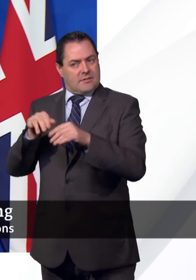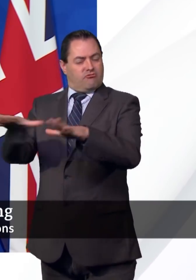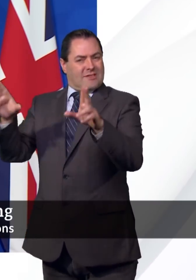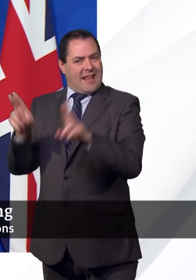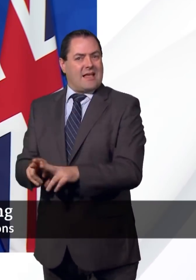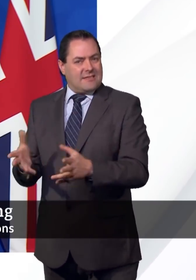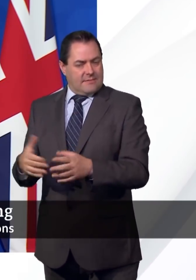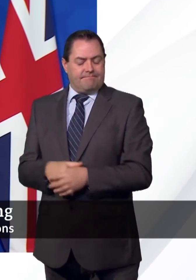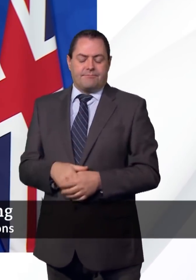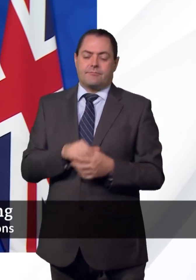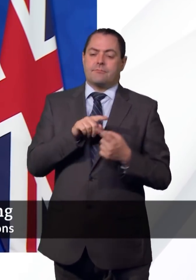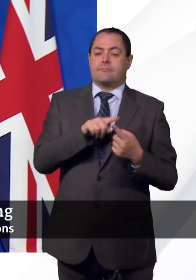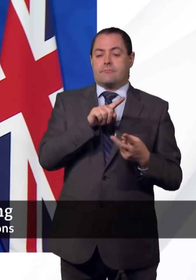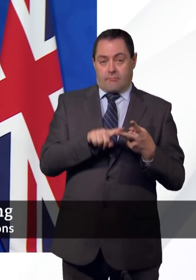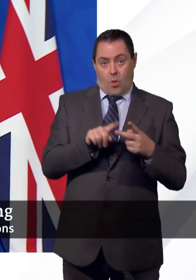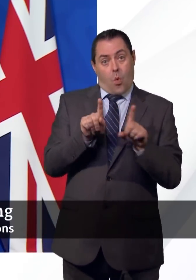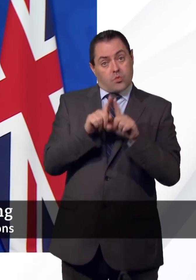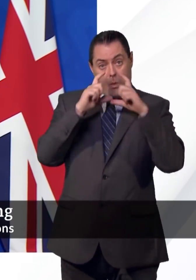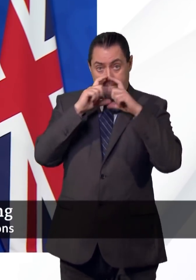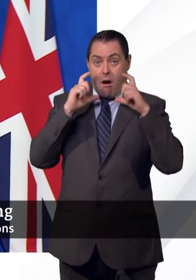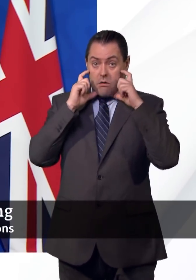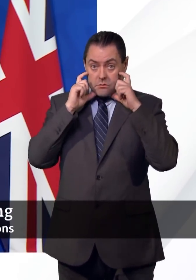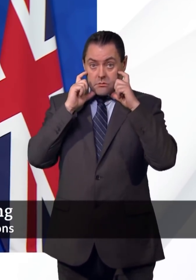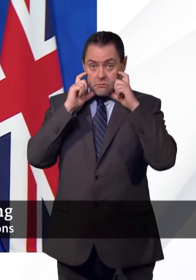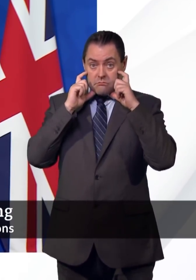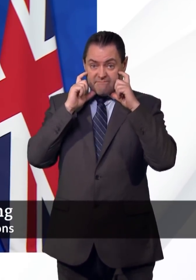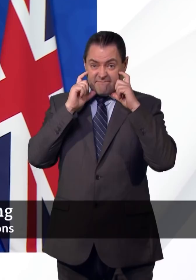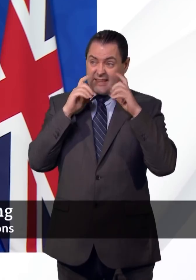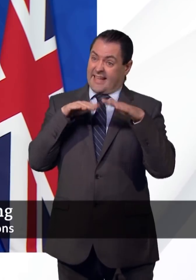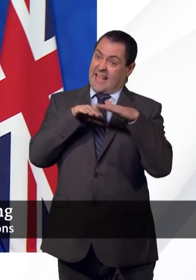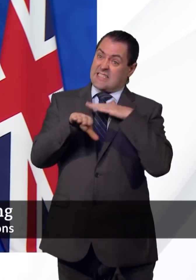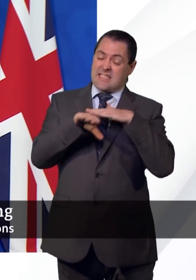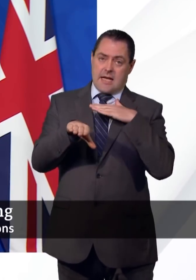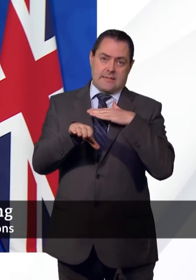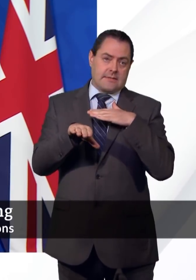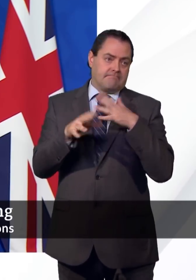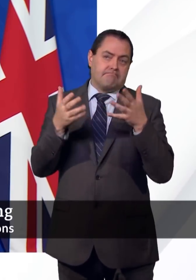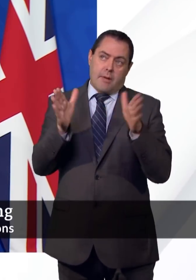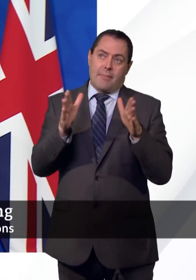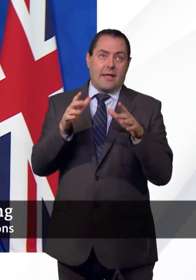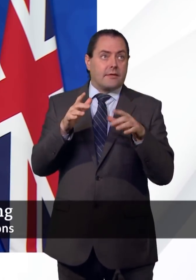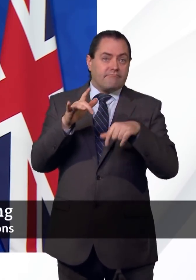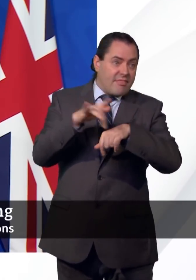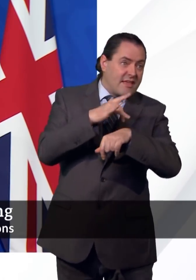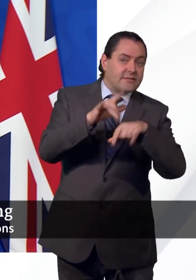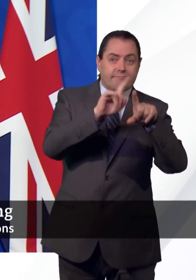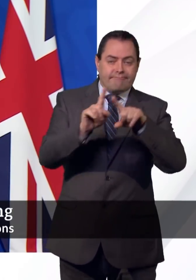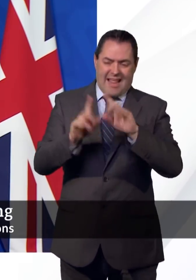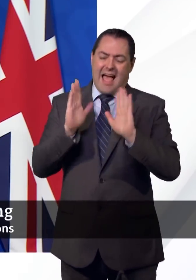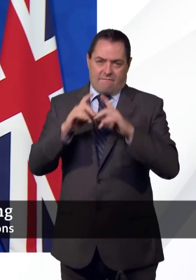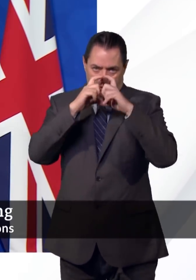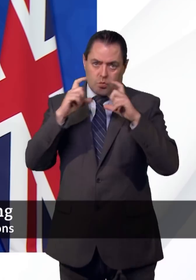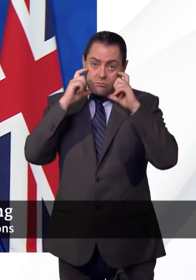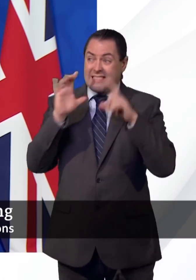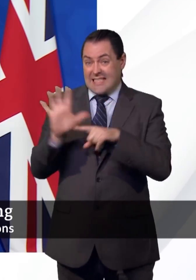will further extend the legal requirement to wear a face mask to most public indoor venues, including theatres and